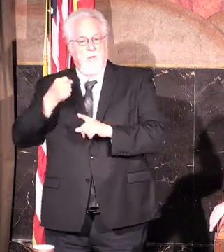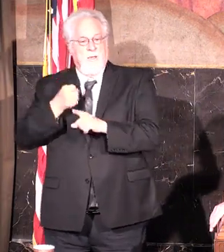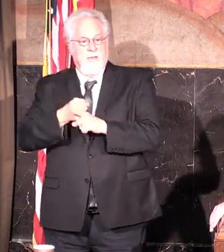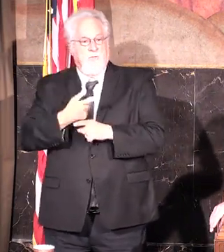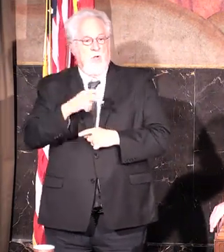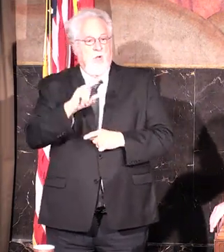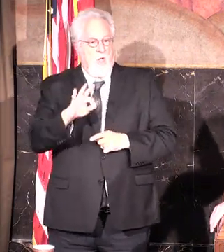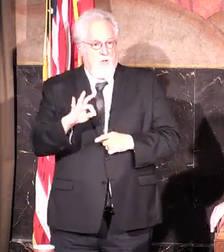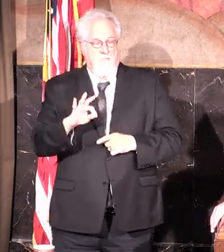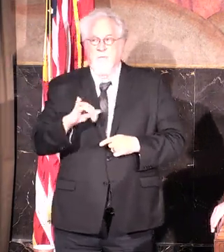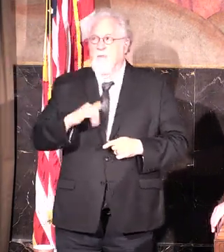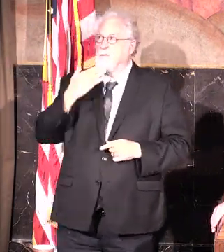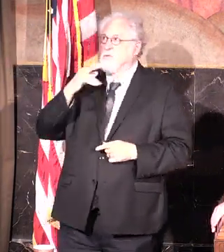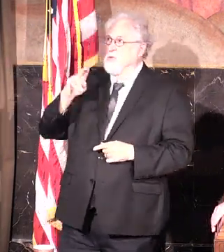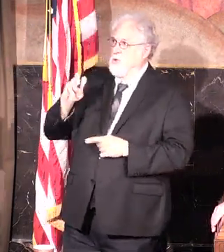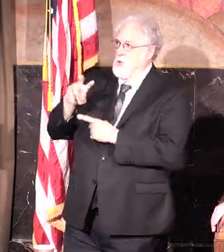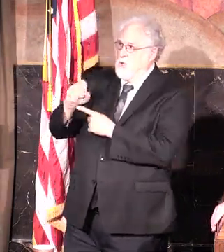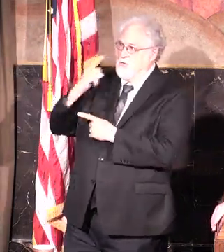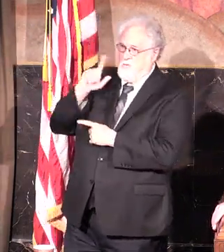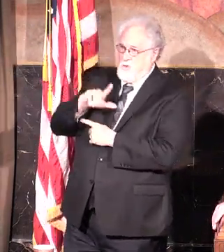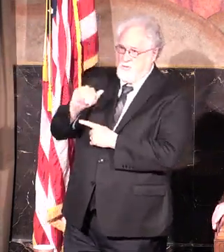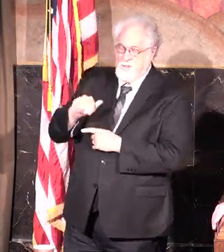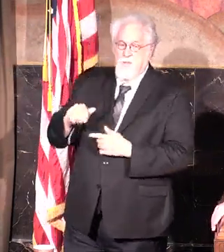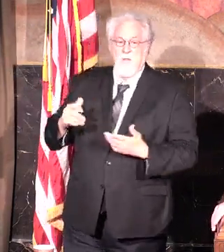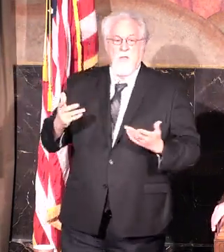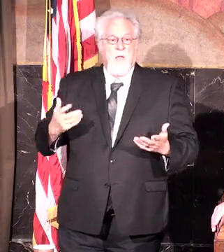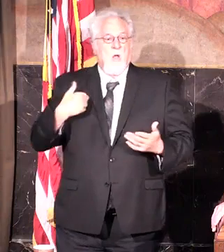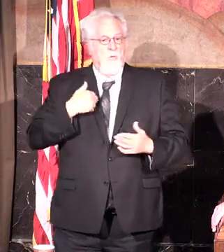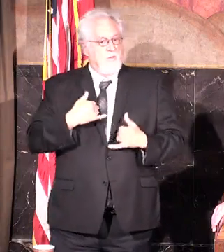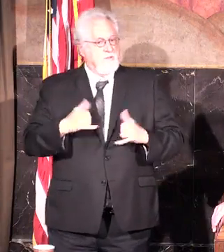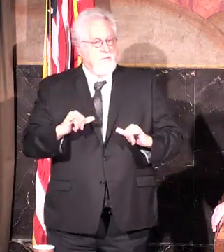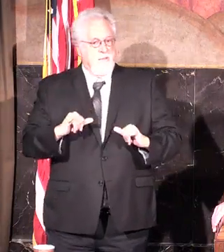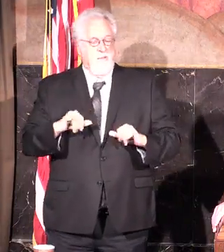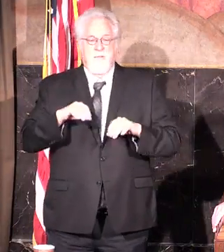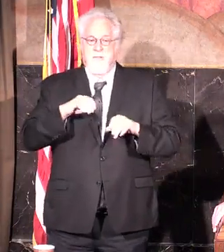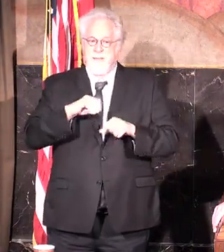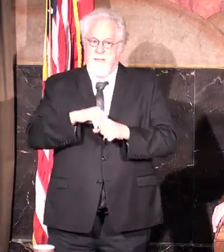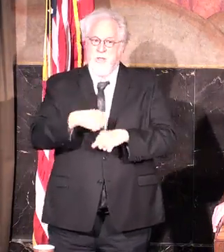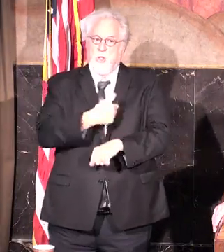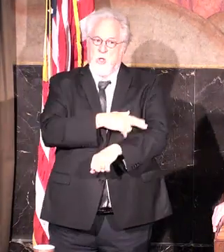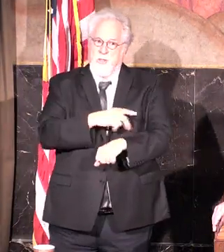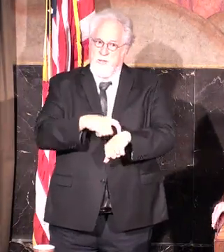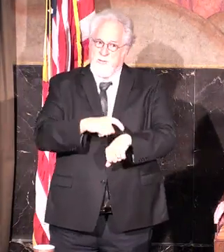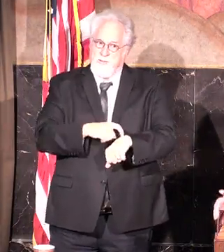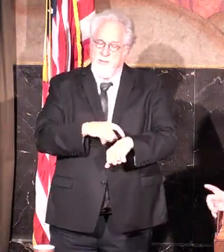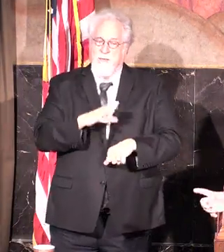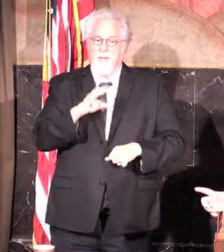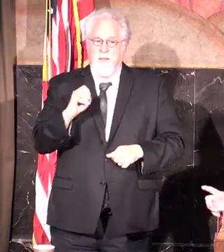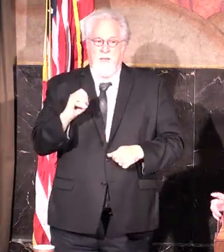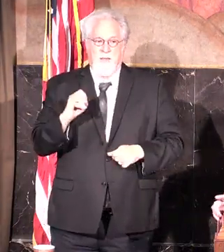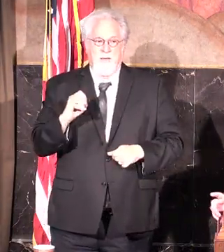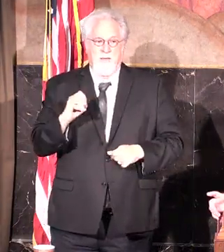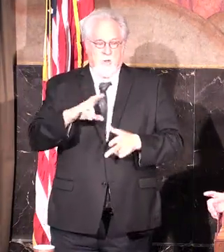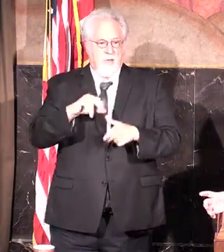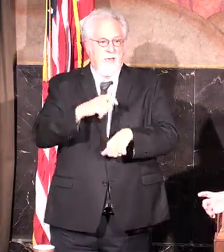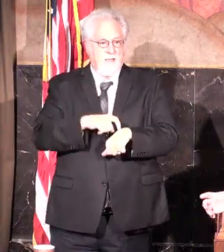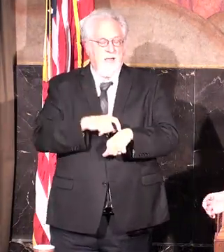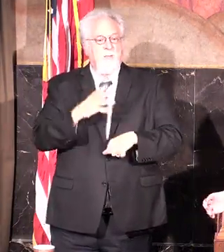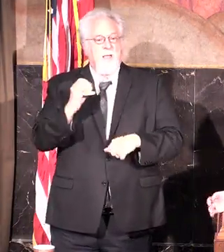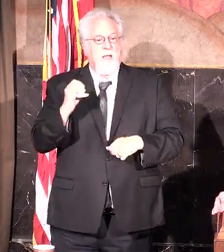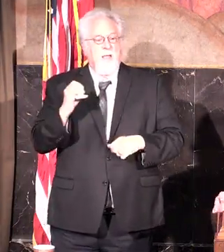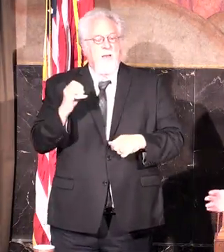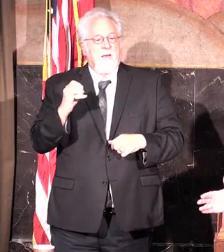for Louisiana. That said, we remain in hurricane season, and typically, at least over the last